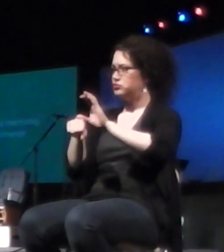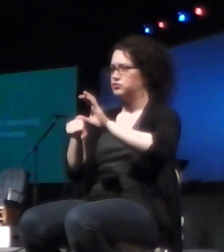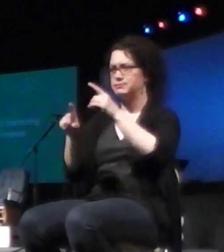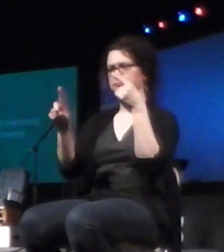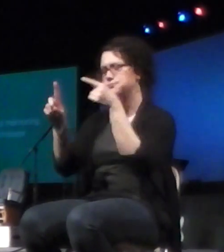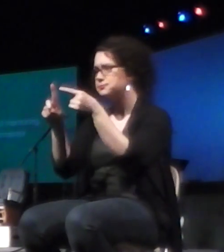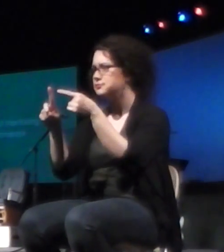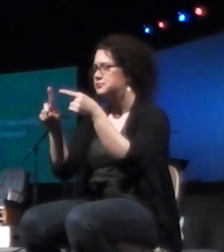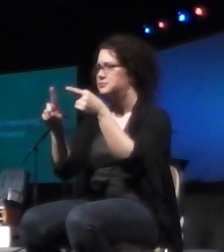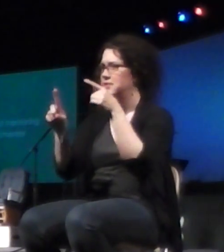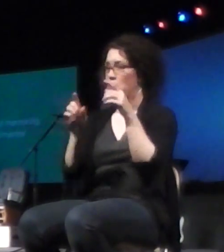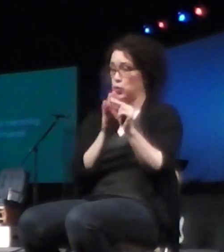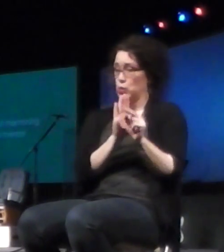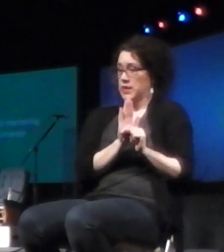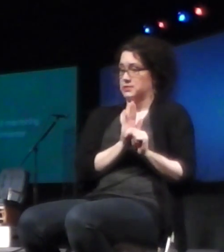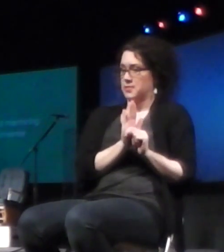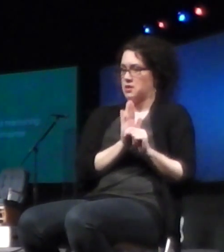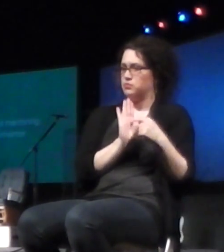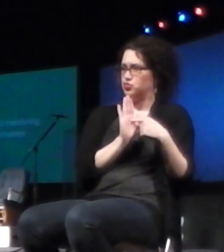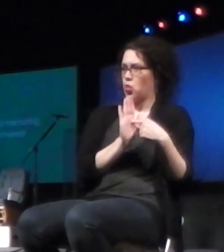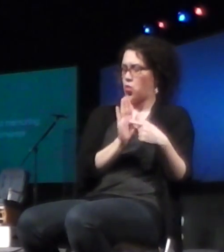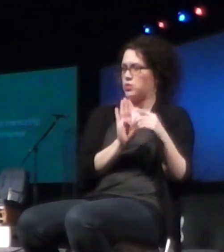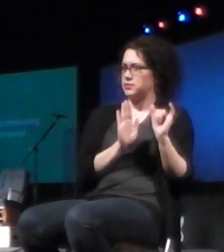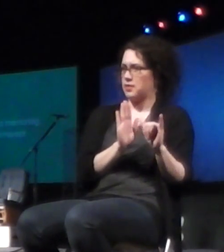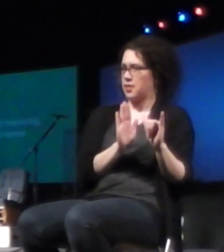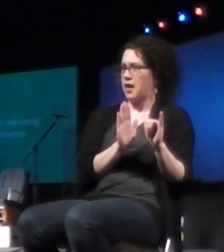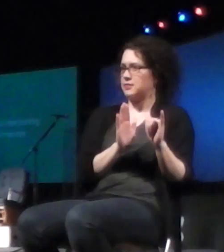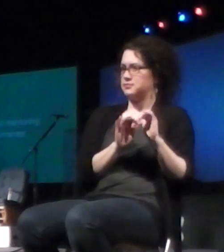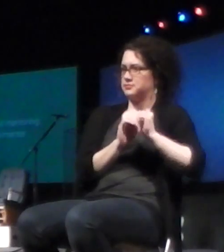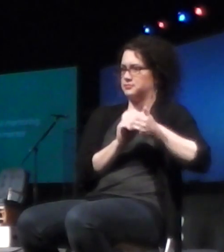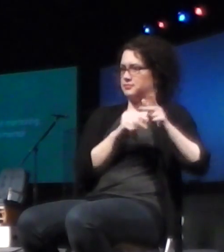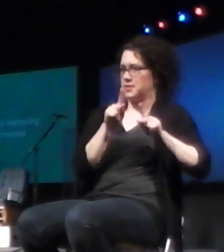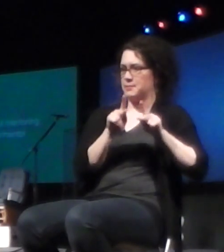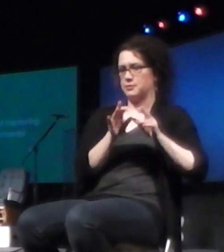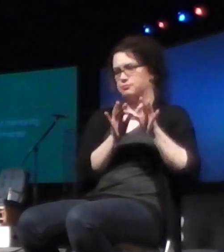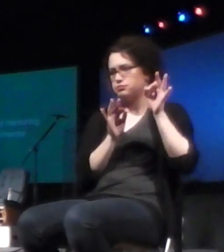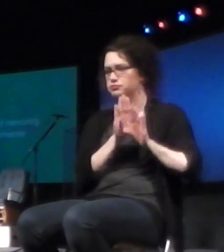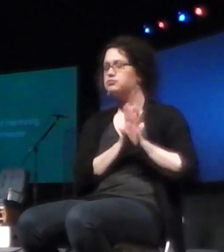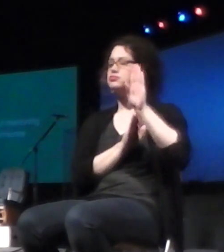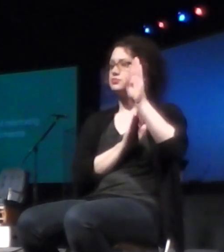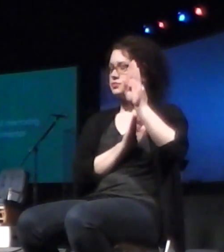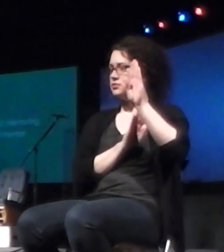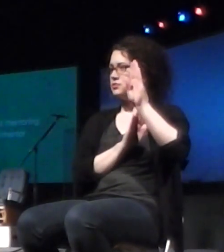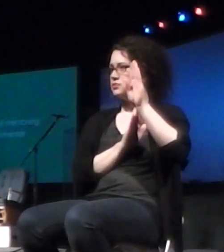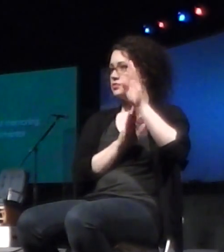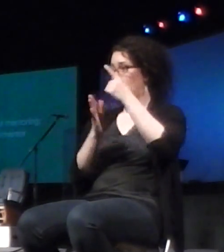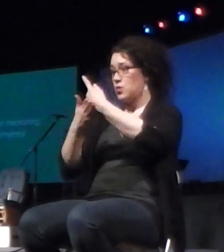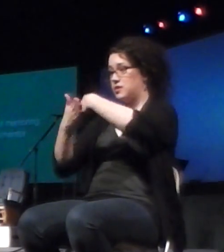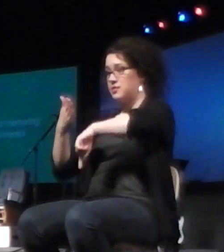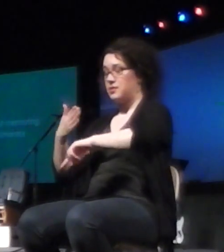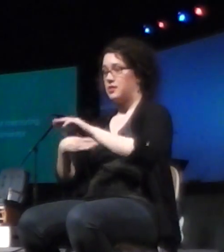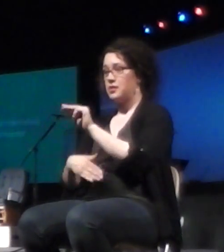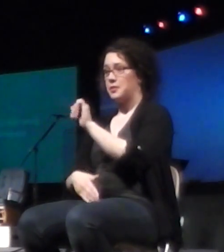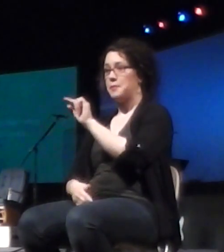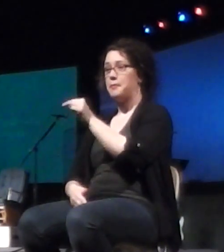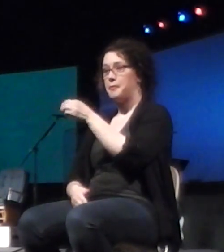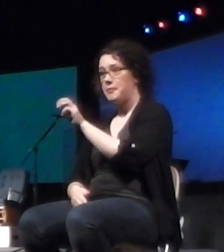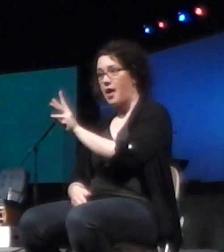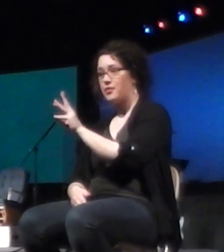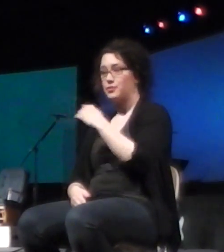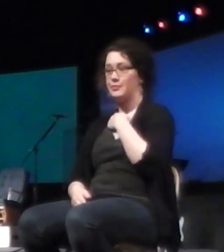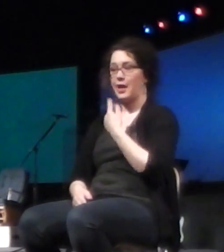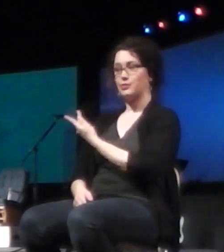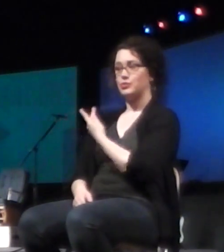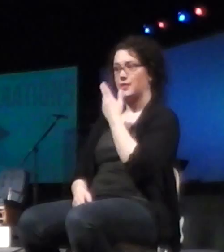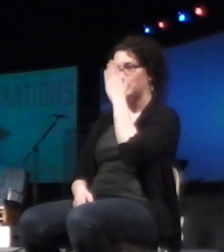see in the New Testament of how people grew spiritually. And next week, Matthew and I are going to wrap up this series talking